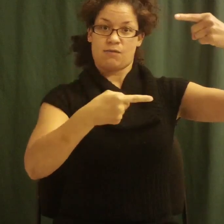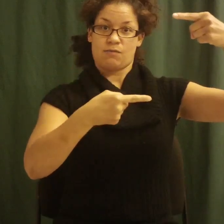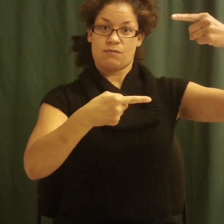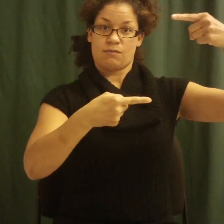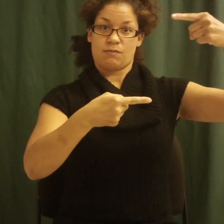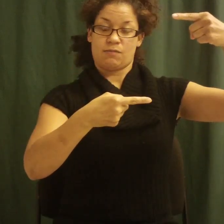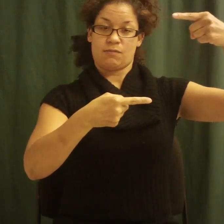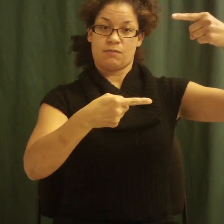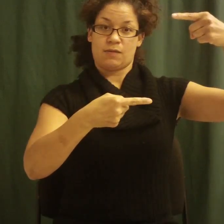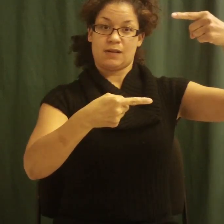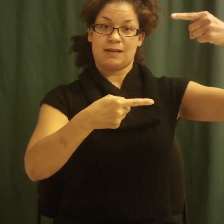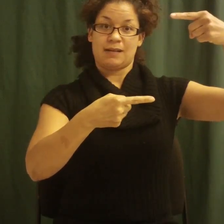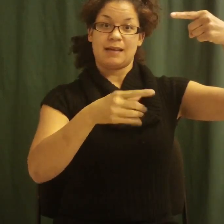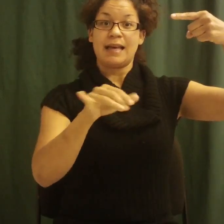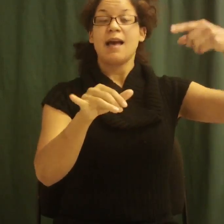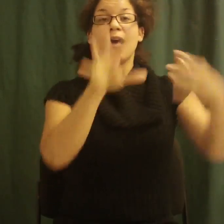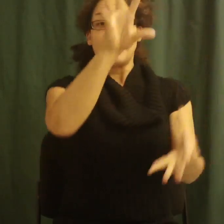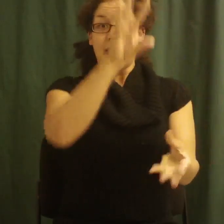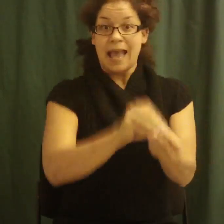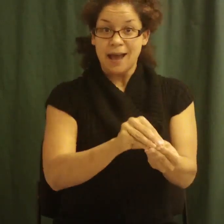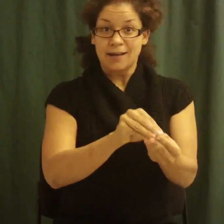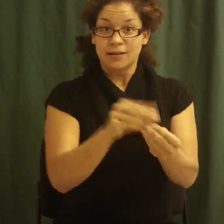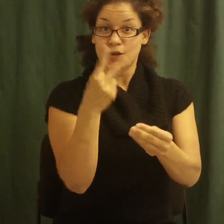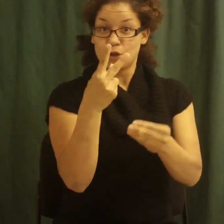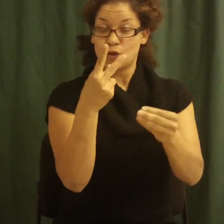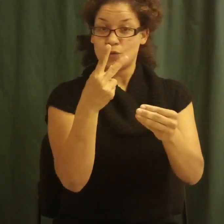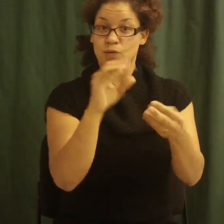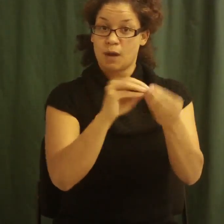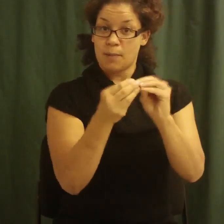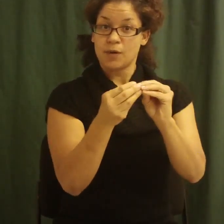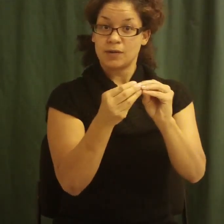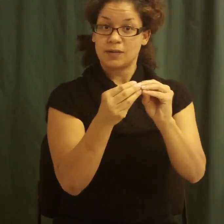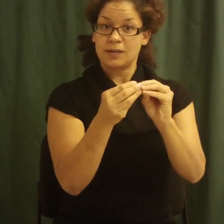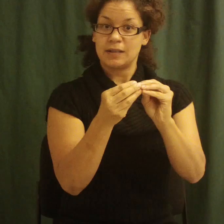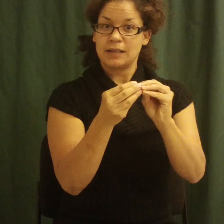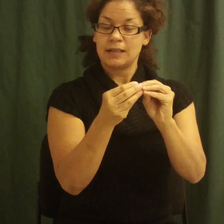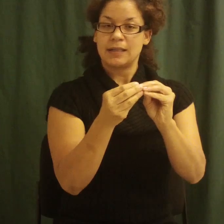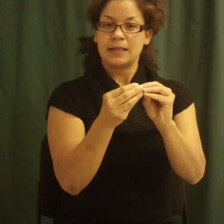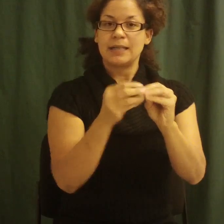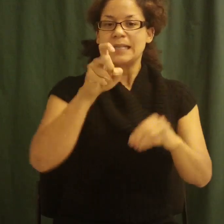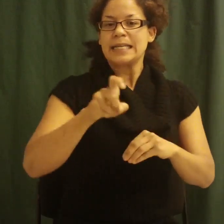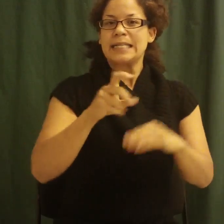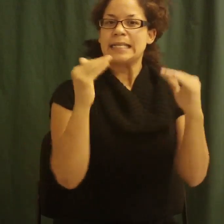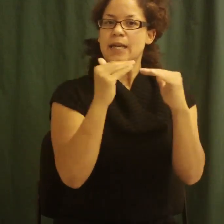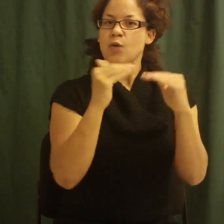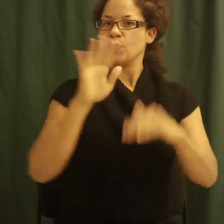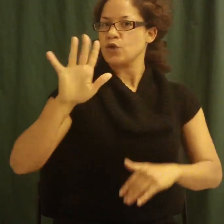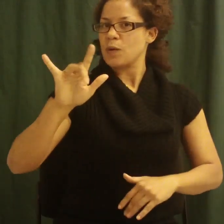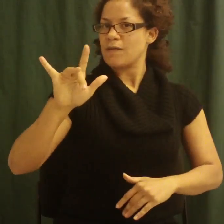Then, when you add the two numbers together, they have to equal 25. Those same two numbers.